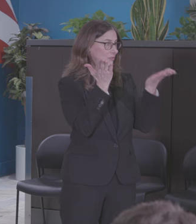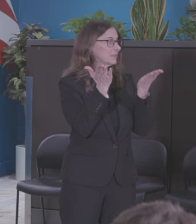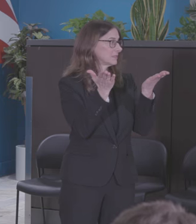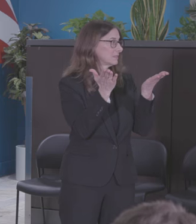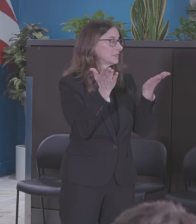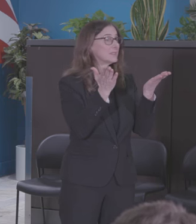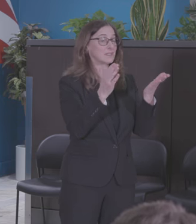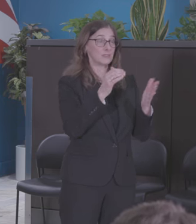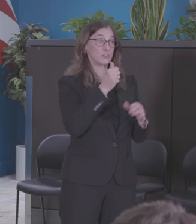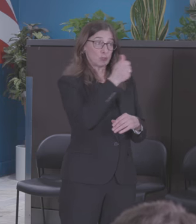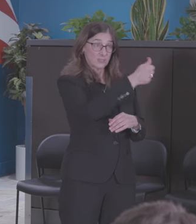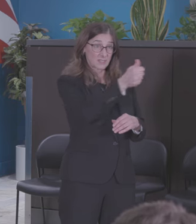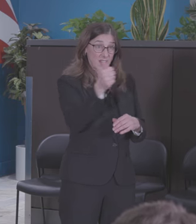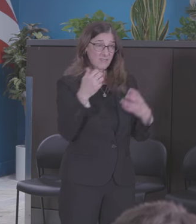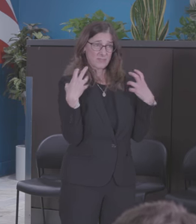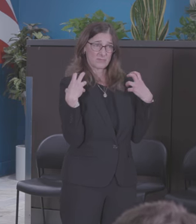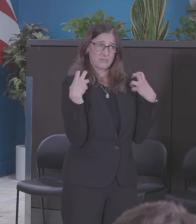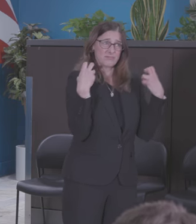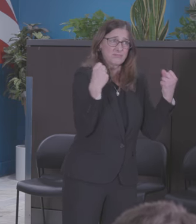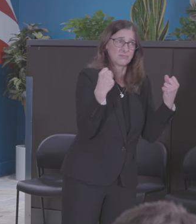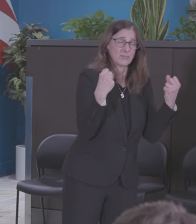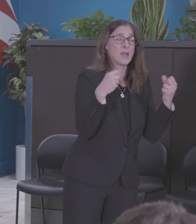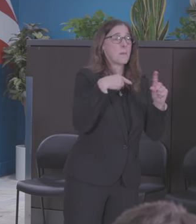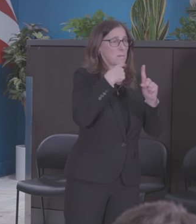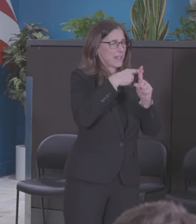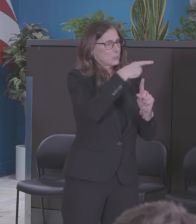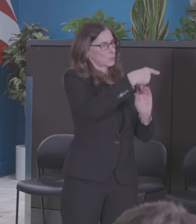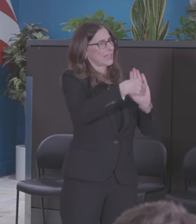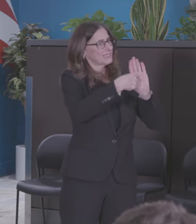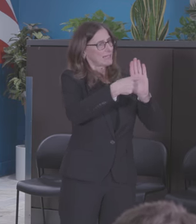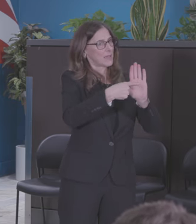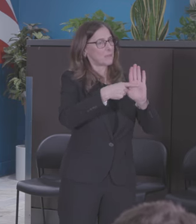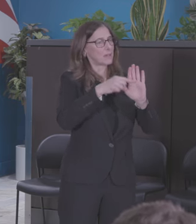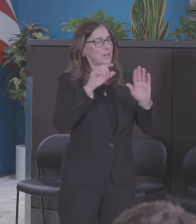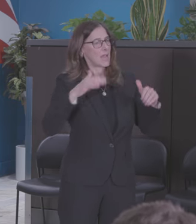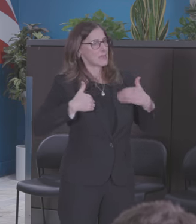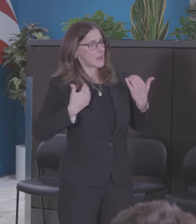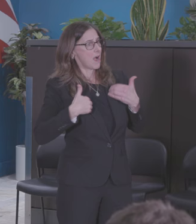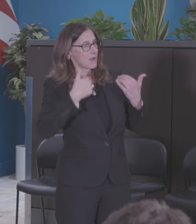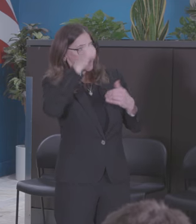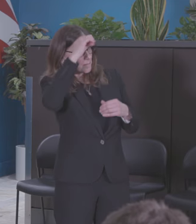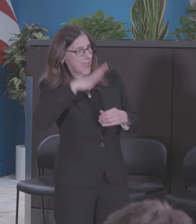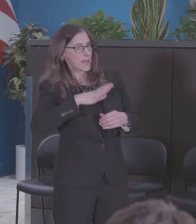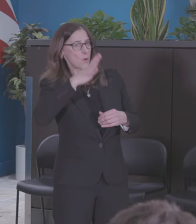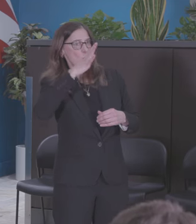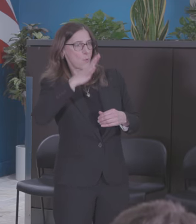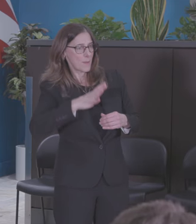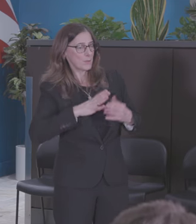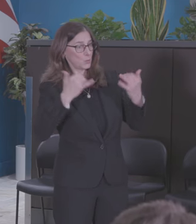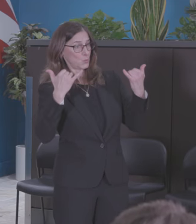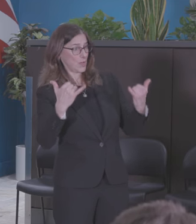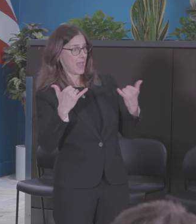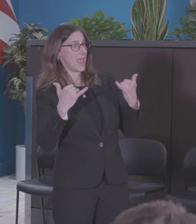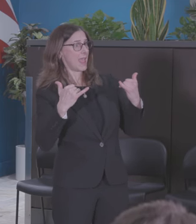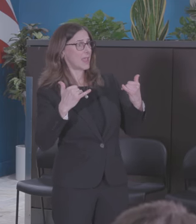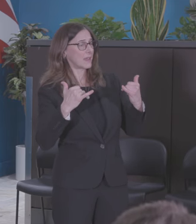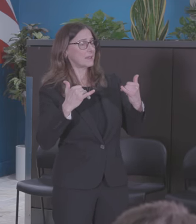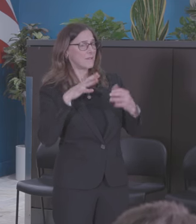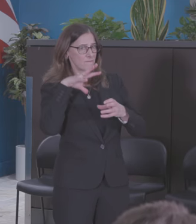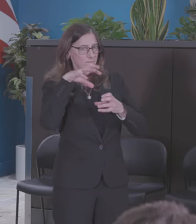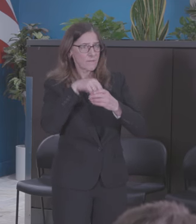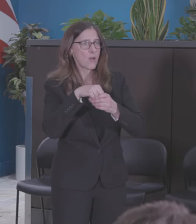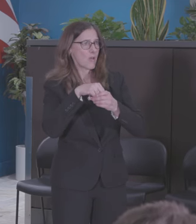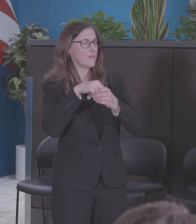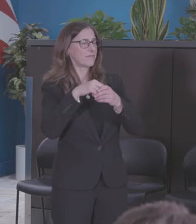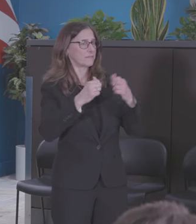own courageous service, but the example that you provide to young men and women who wear the uniform today in active